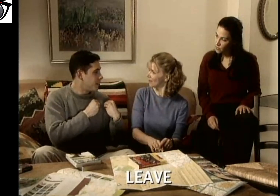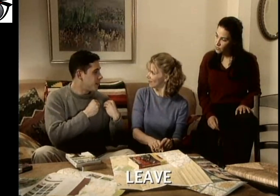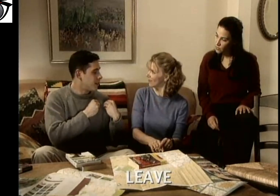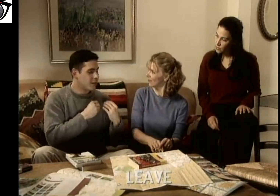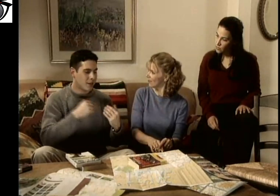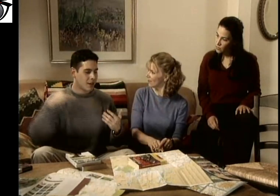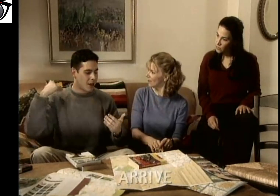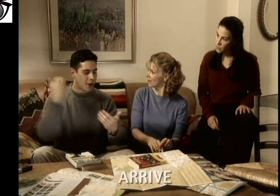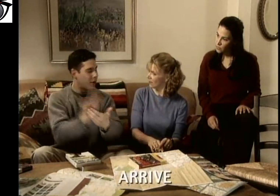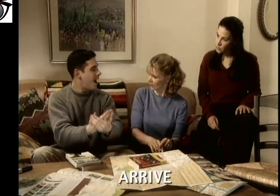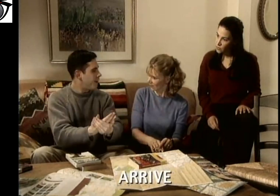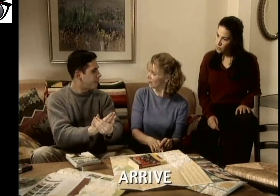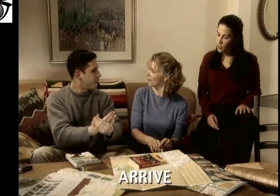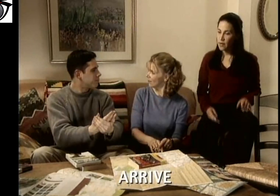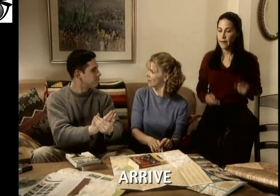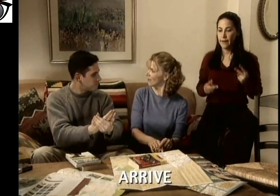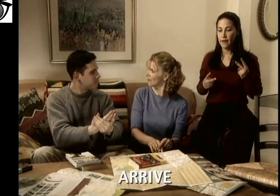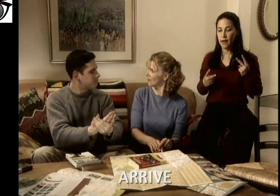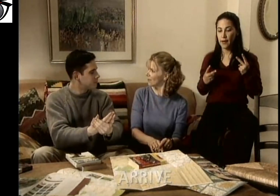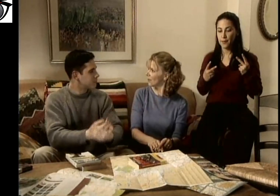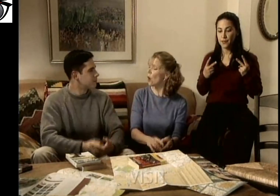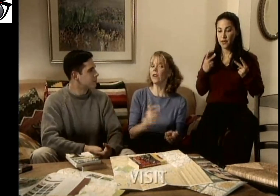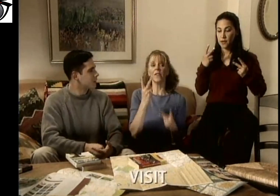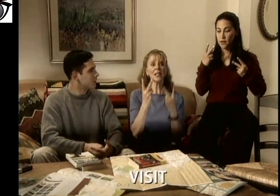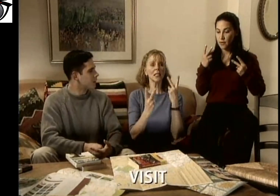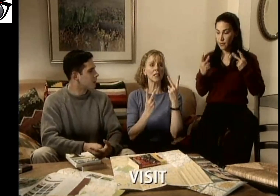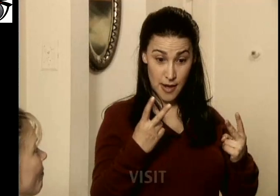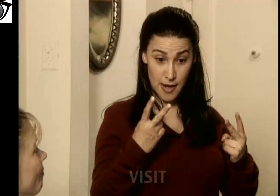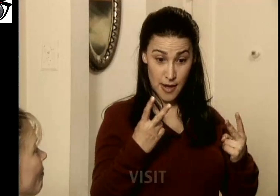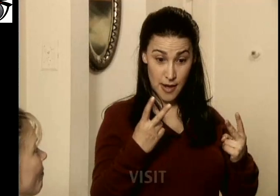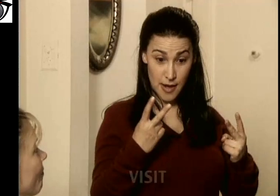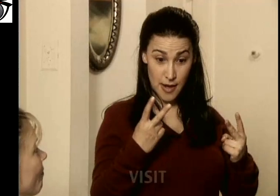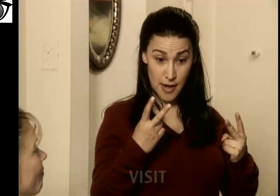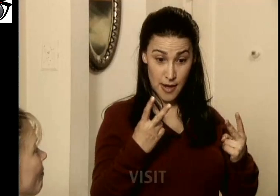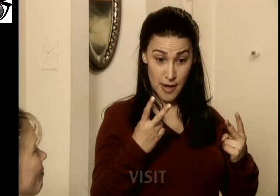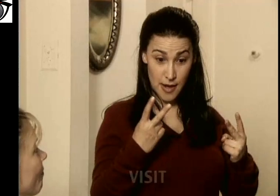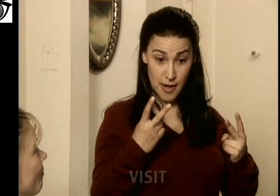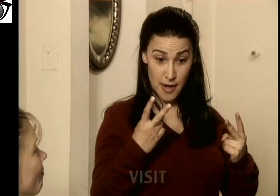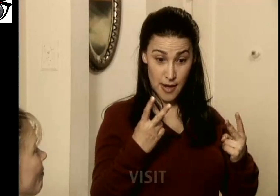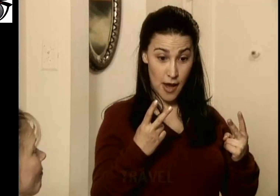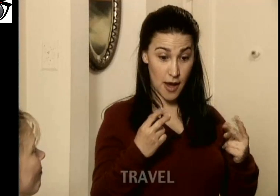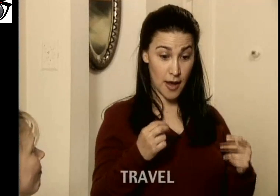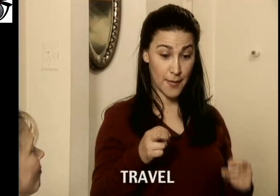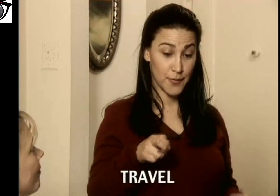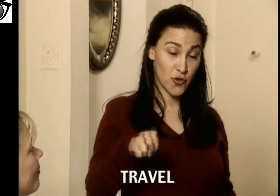leave, arrive. Oh, and visit. Visit,